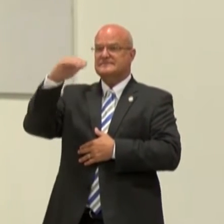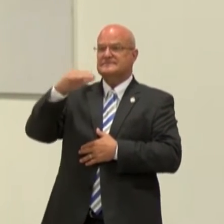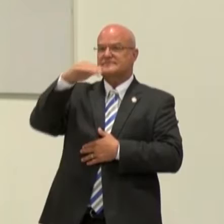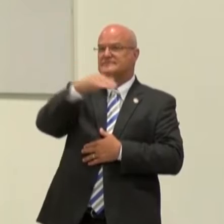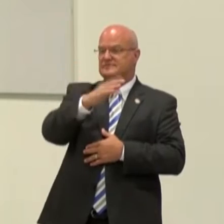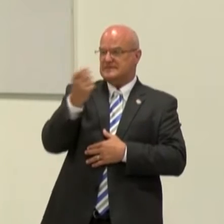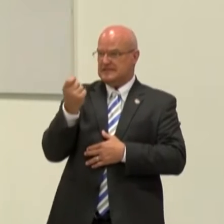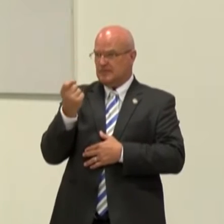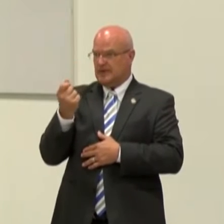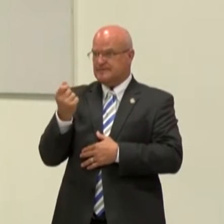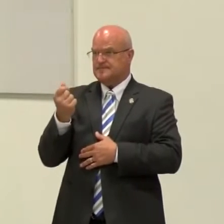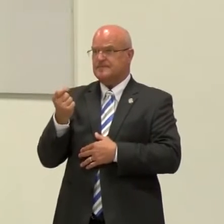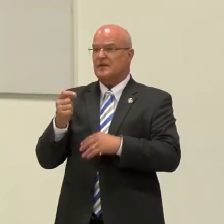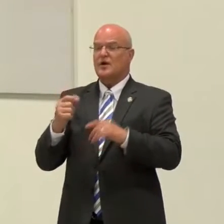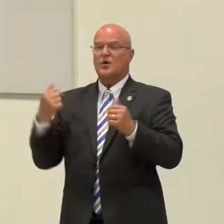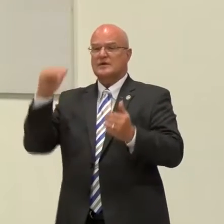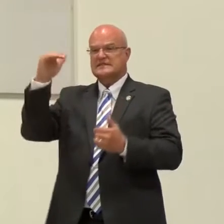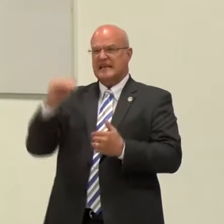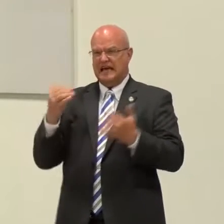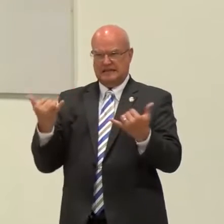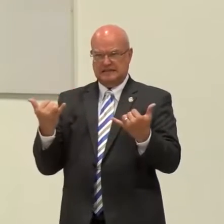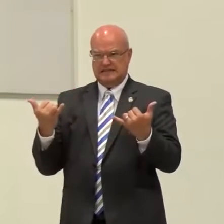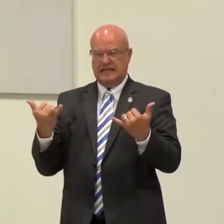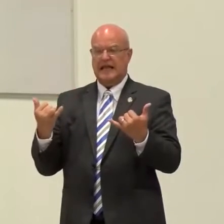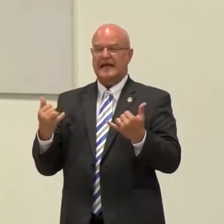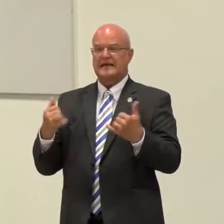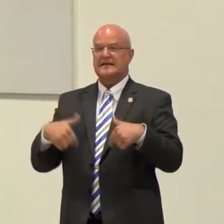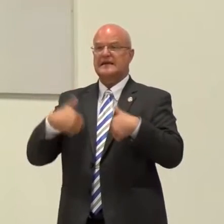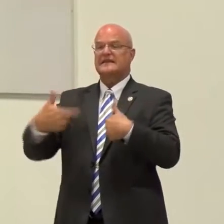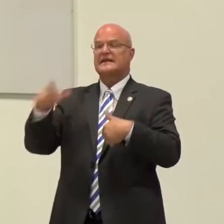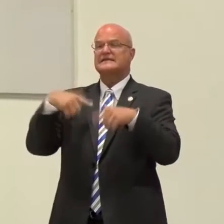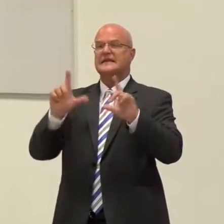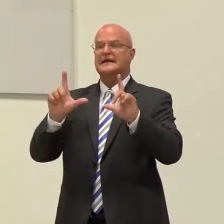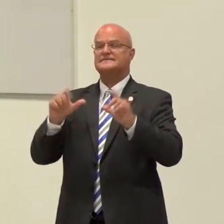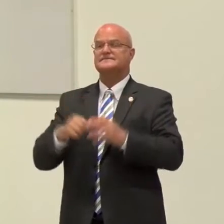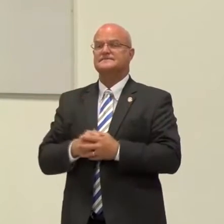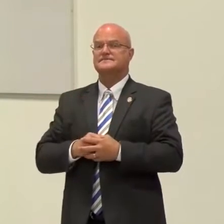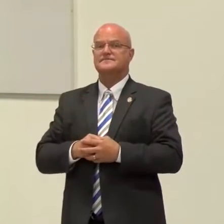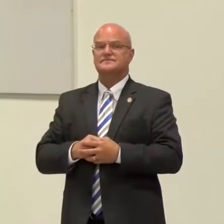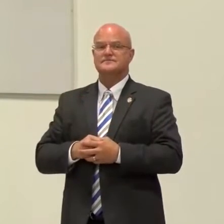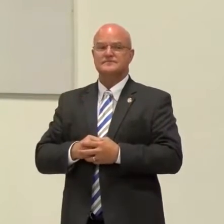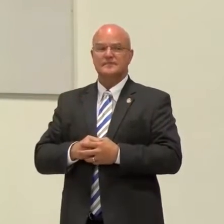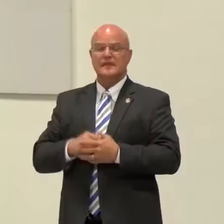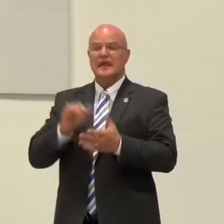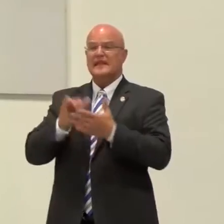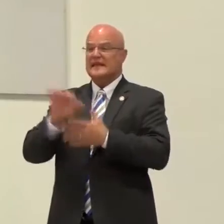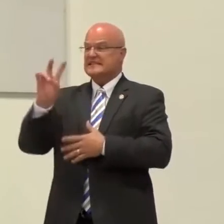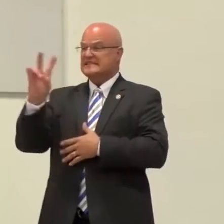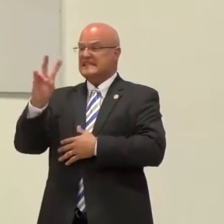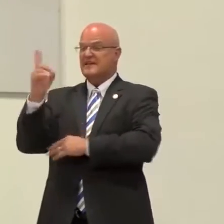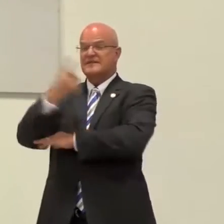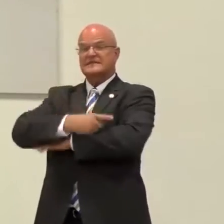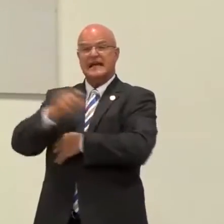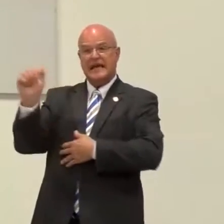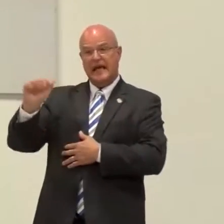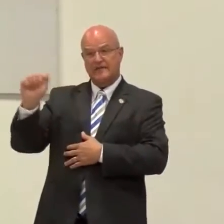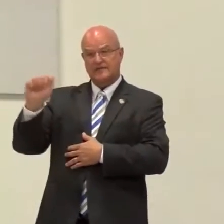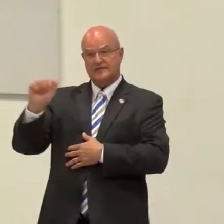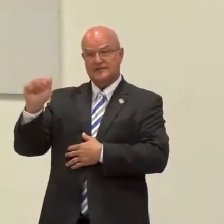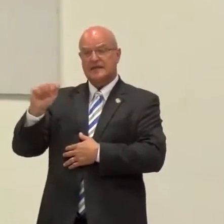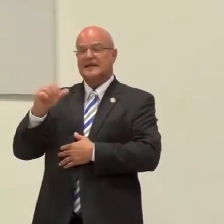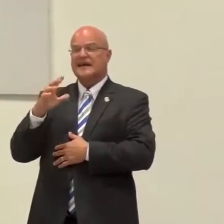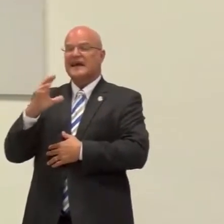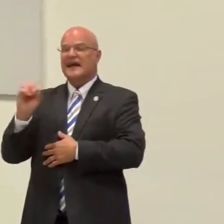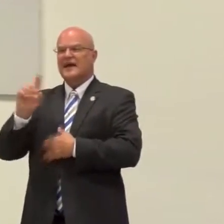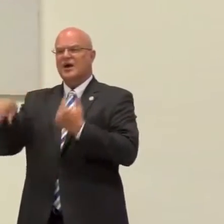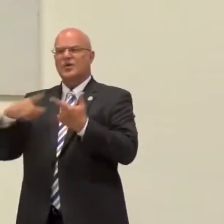since then. We're down a little bit today. If you go to the next one, is the 7-day rolling average,